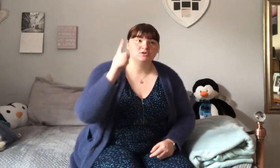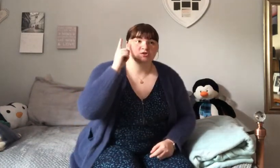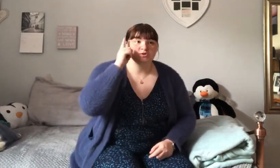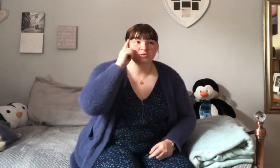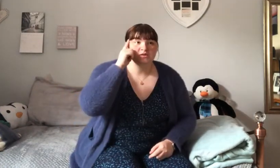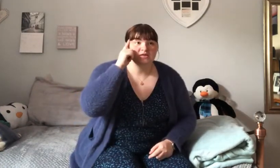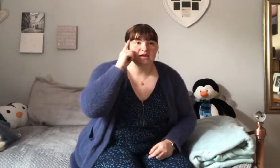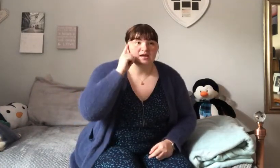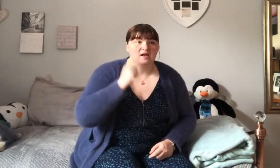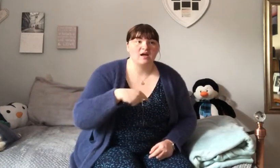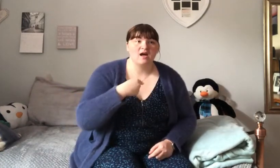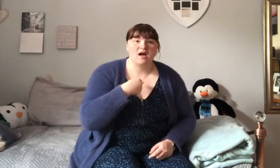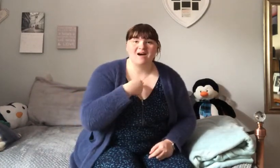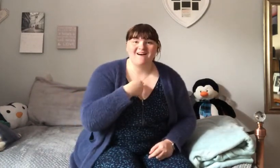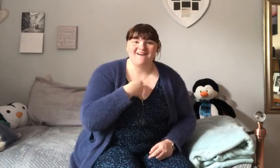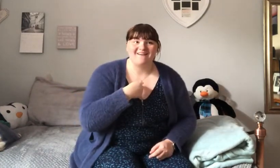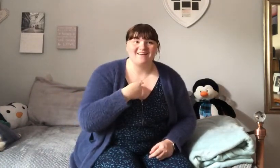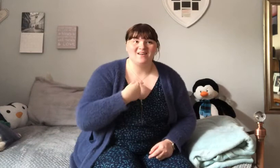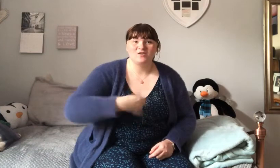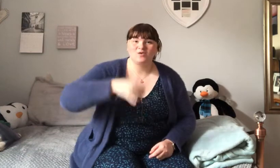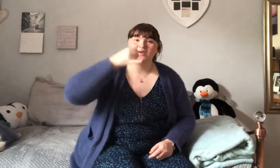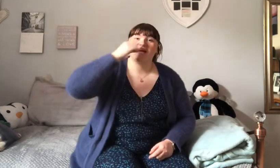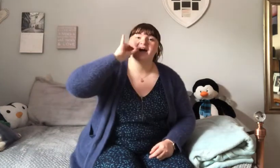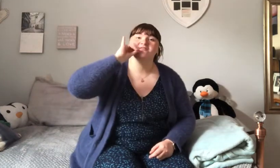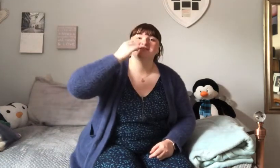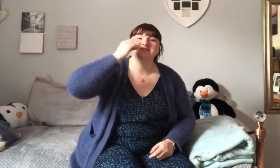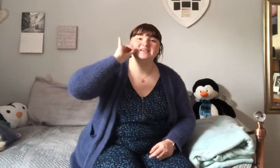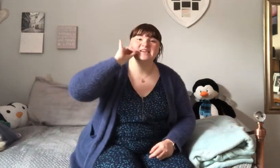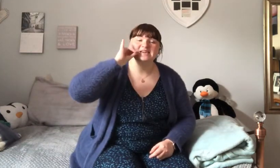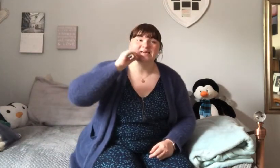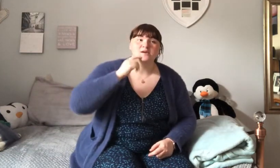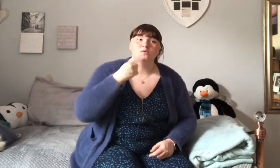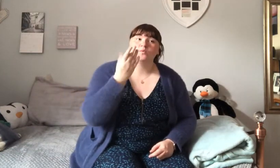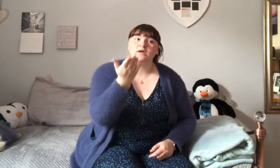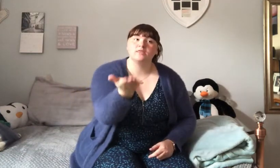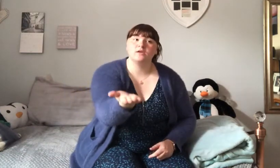you think I could have tea with you?"